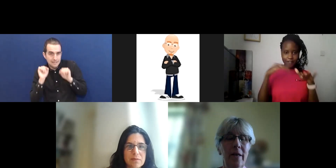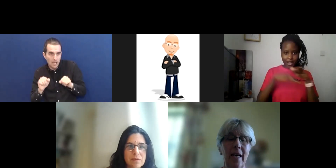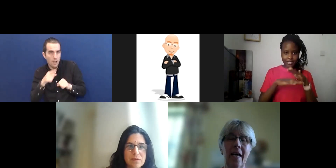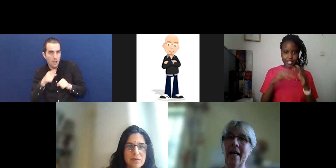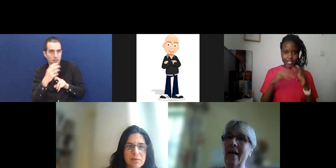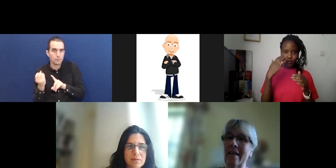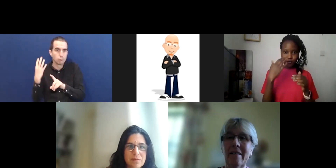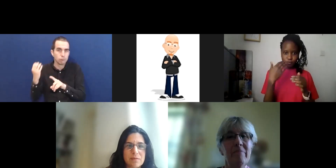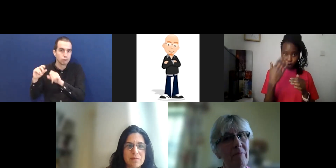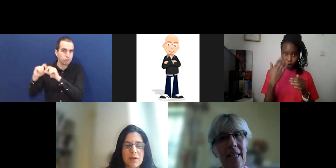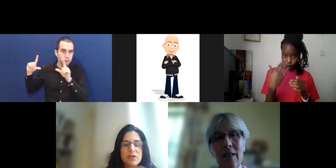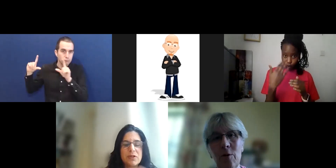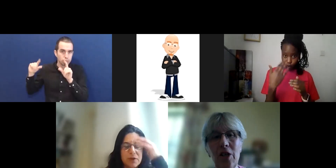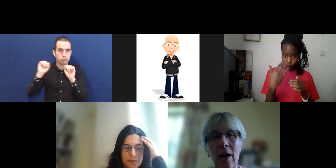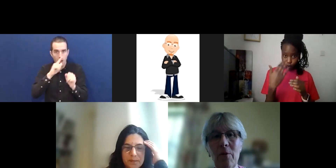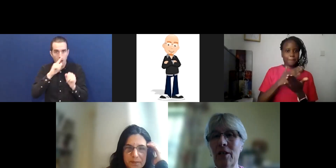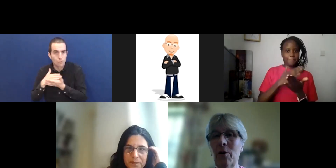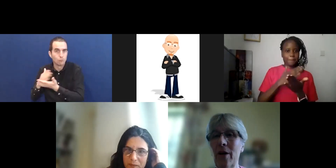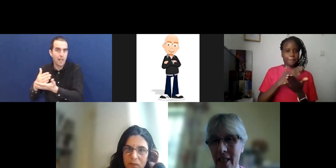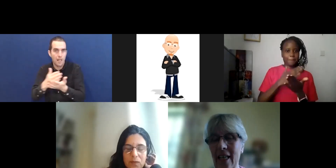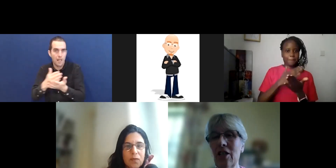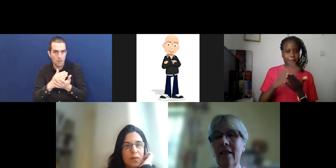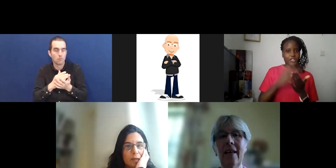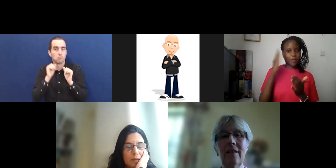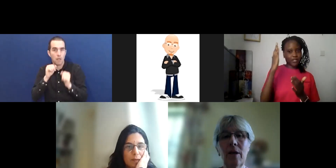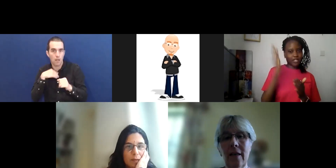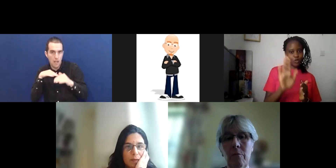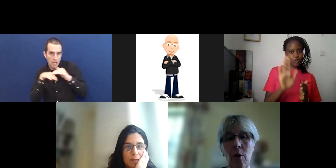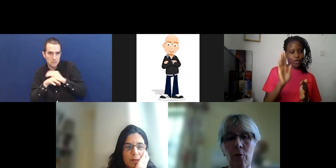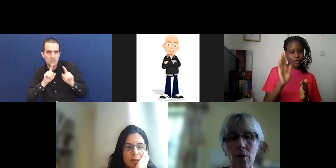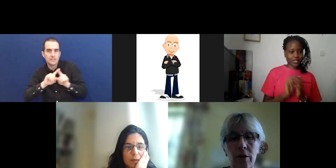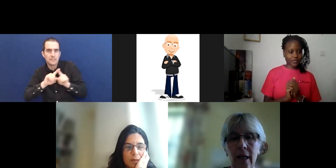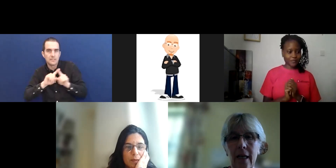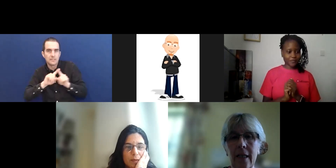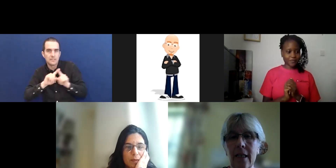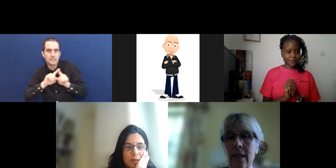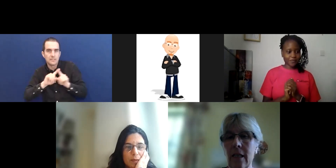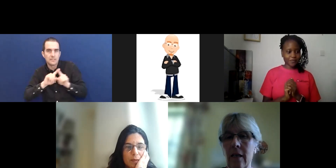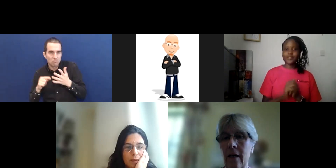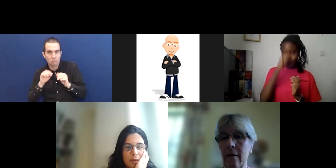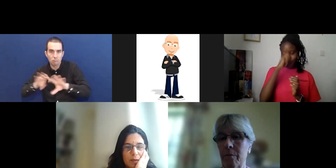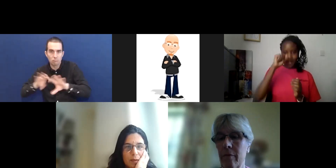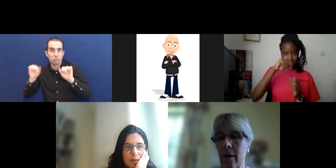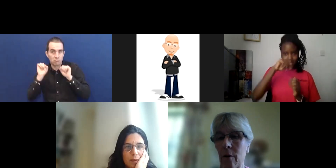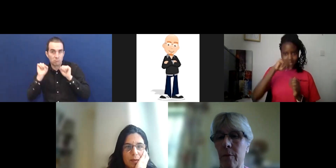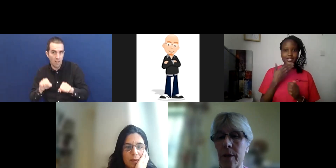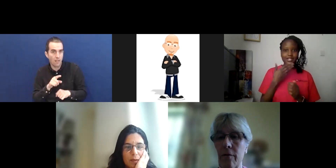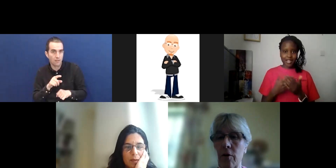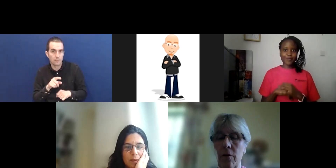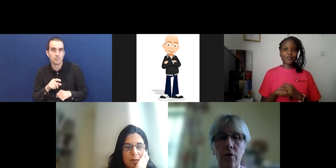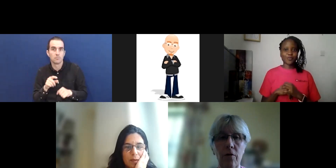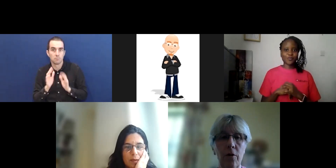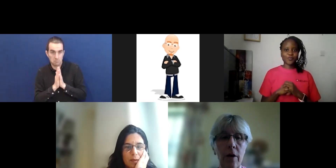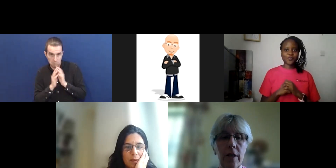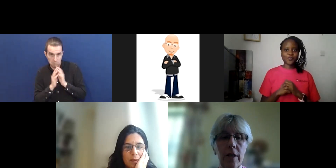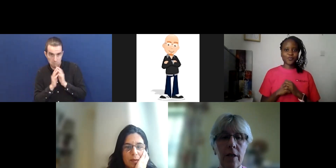So please do share with us your presentation, and we can upload them on the IDDC website